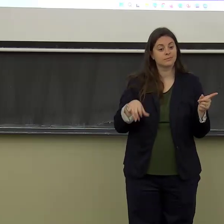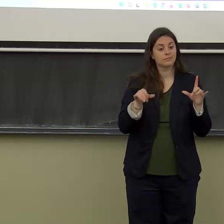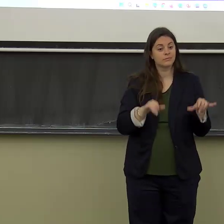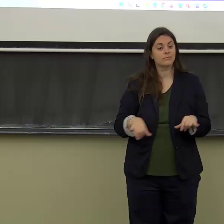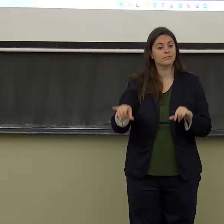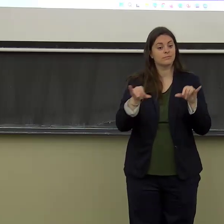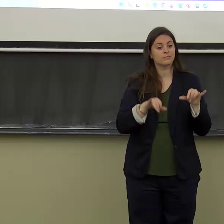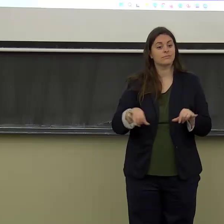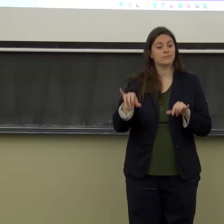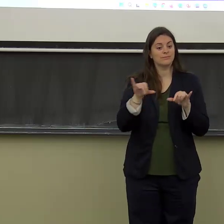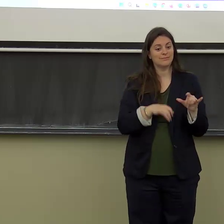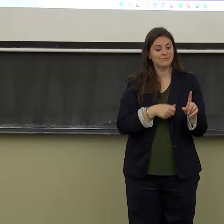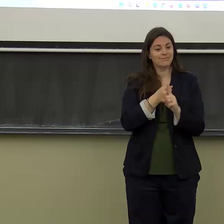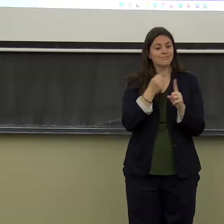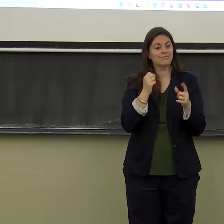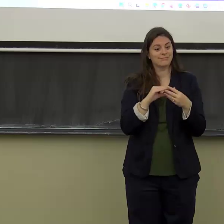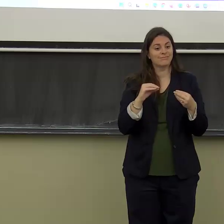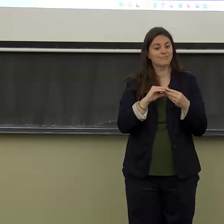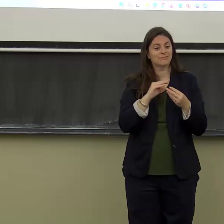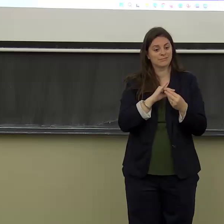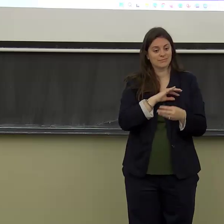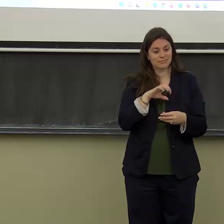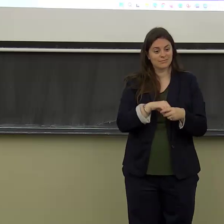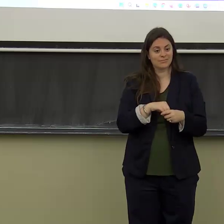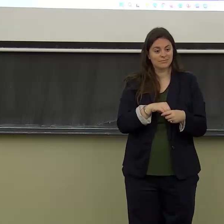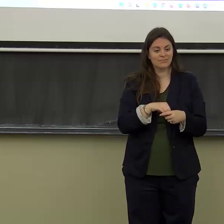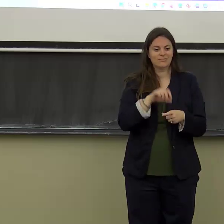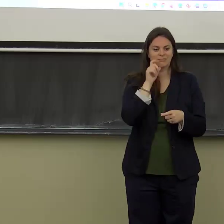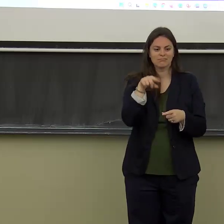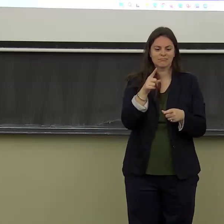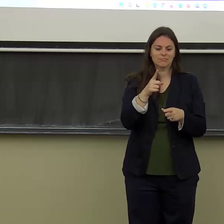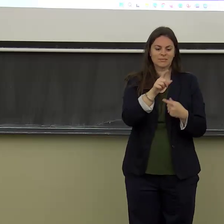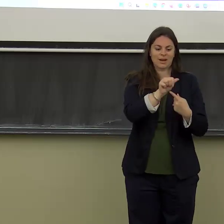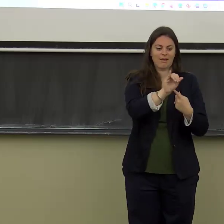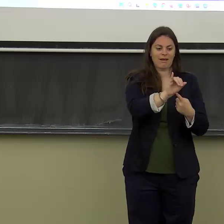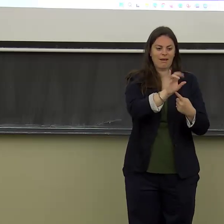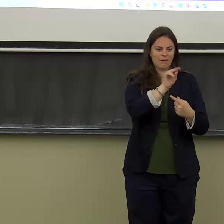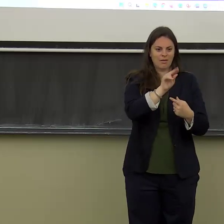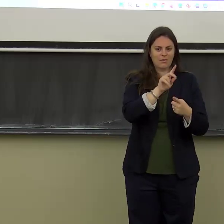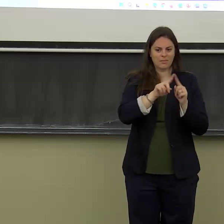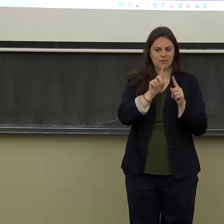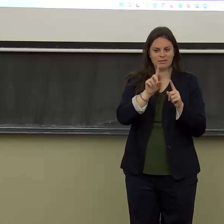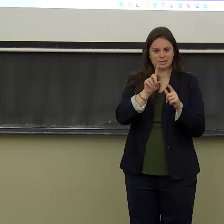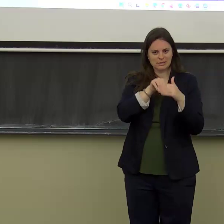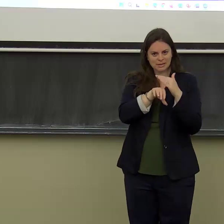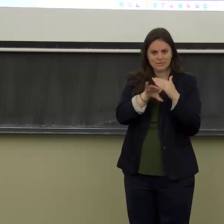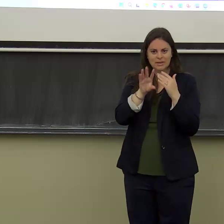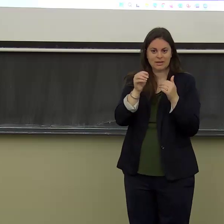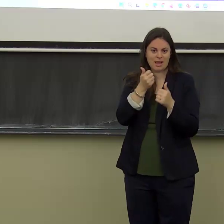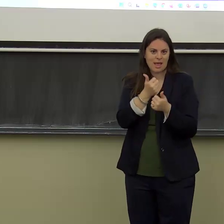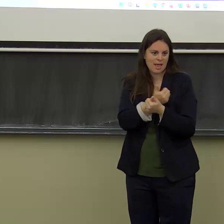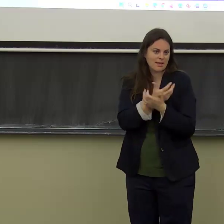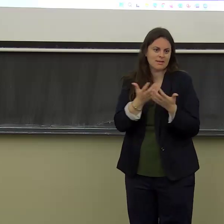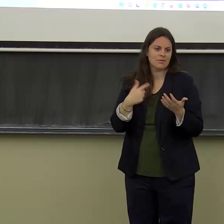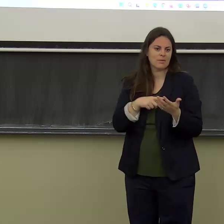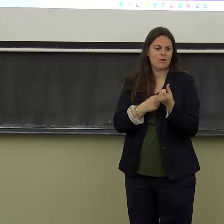narrative within our, so it's about not just AI, but about accessibility and any of the things we're advocating for.